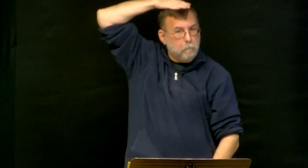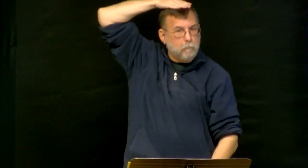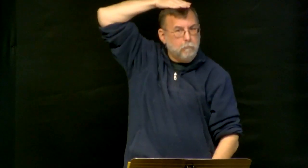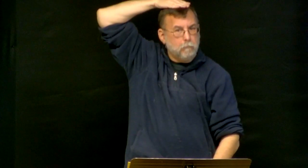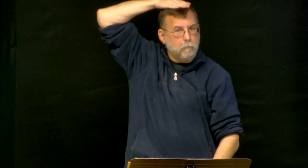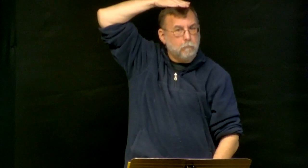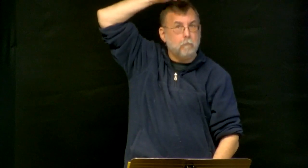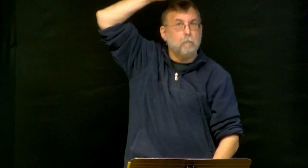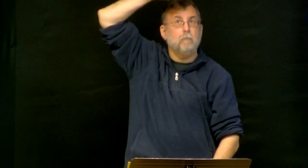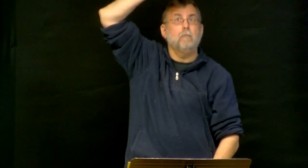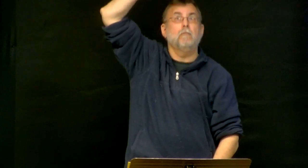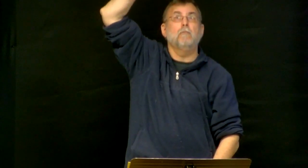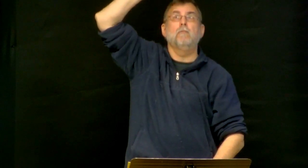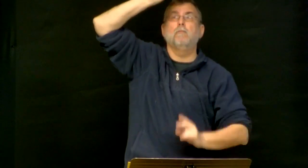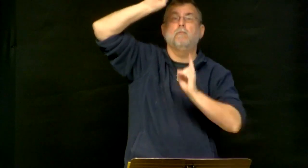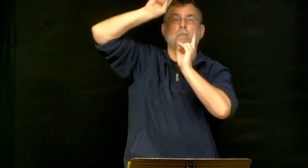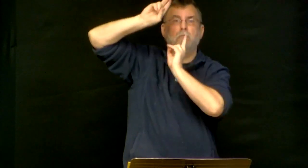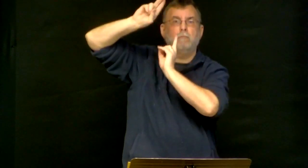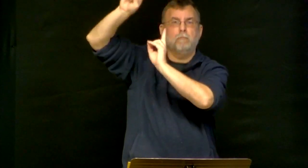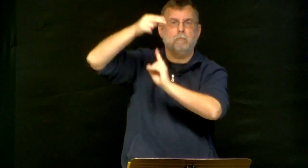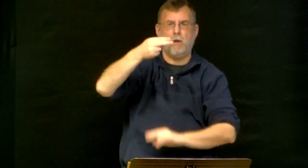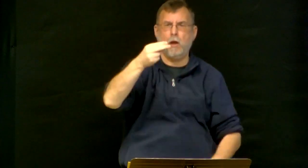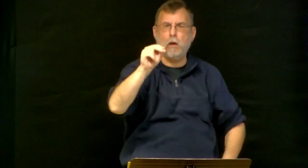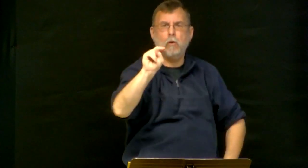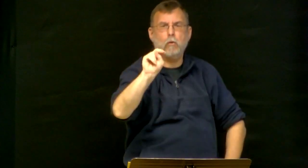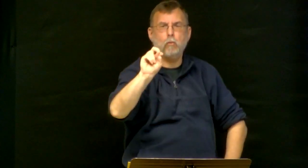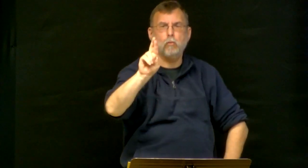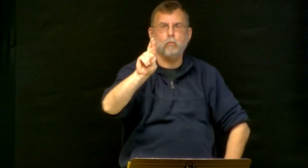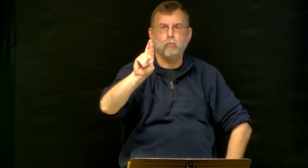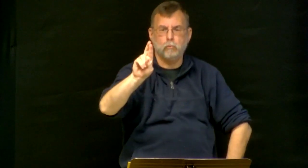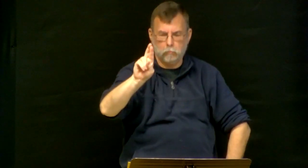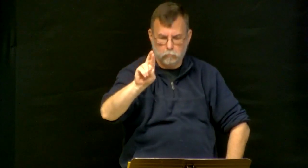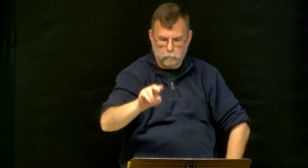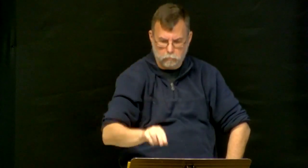Lincoln as the top hat, and to honor him.